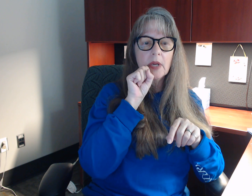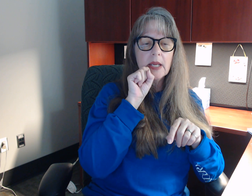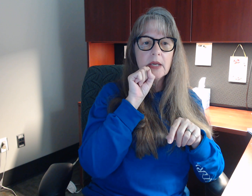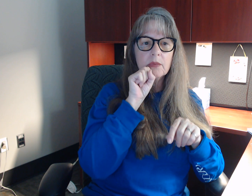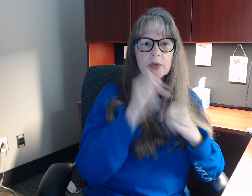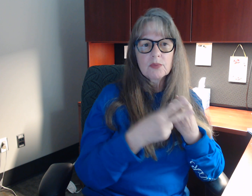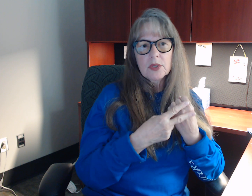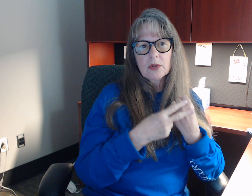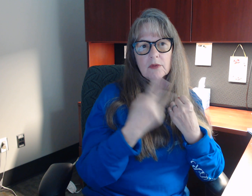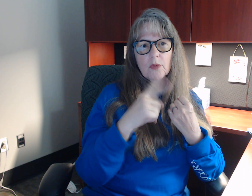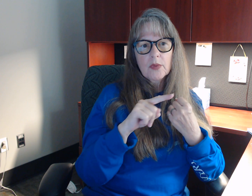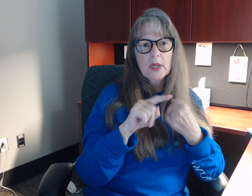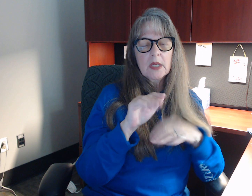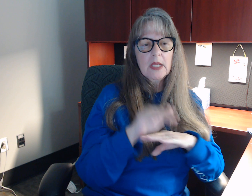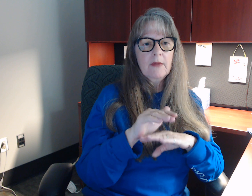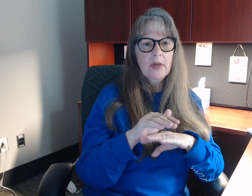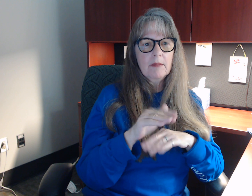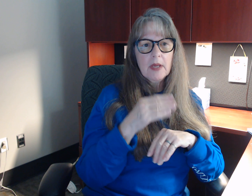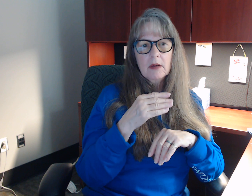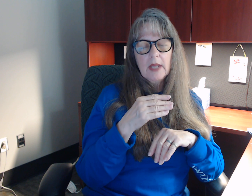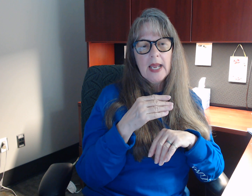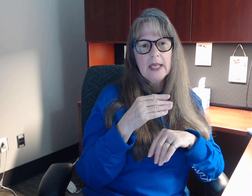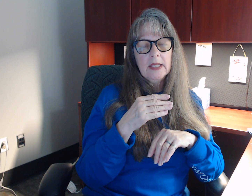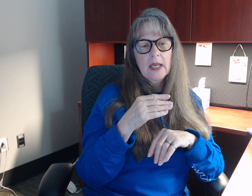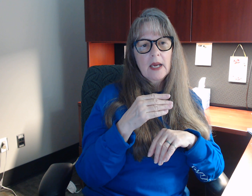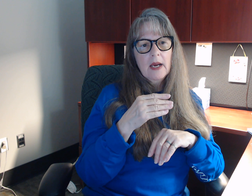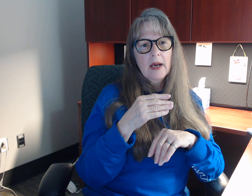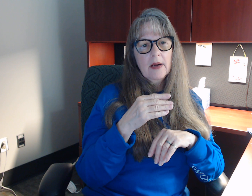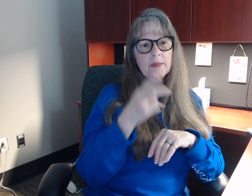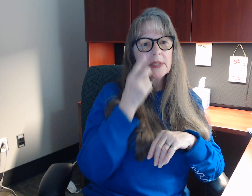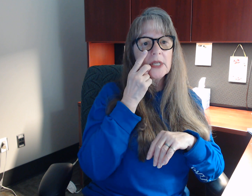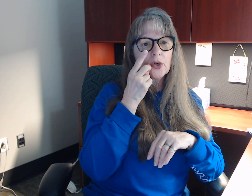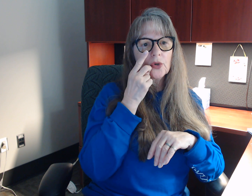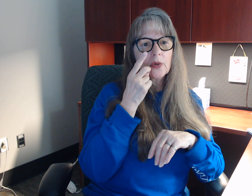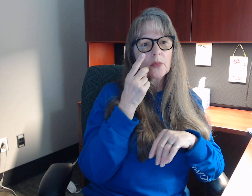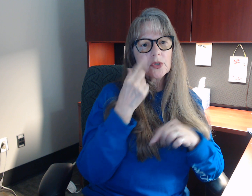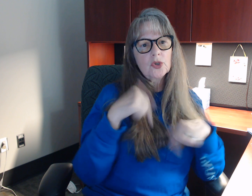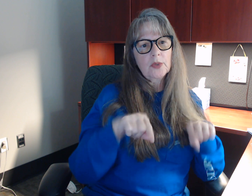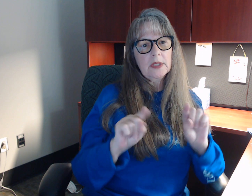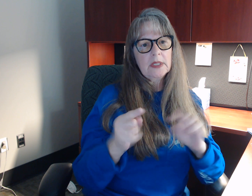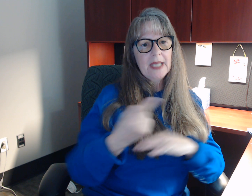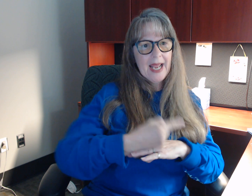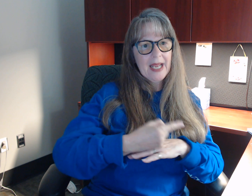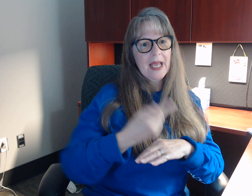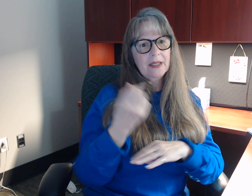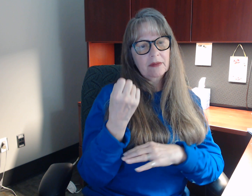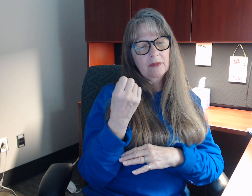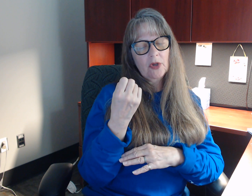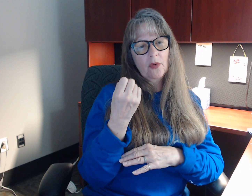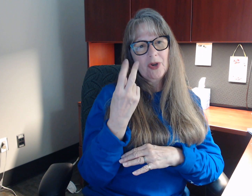it was reserved for the evening meal, and dinner was during the day at